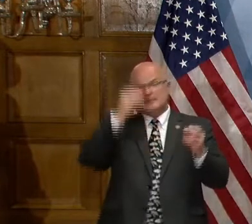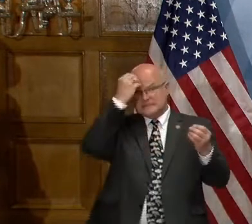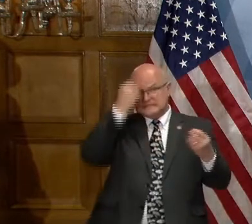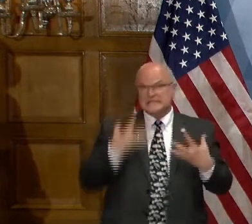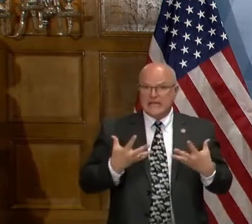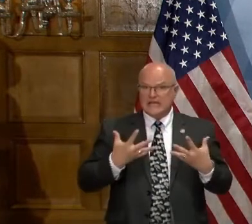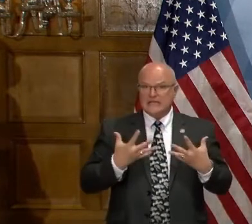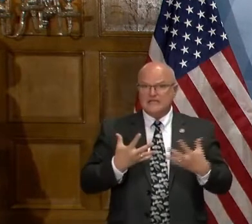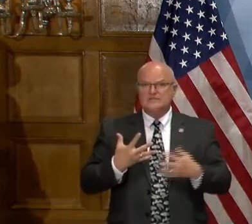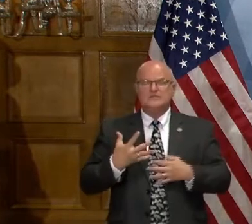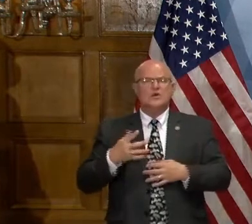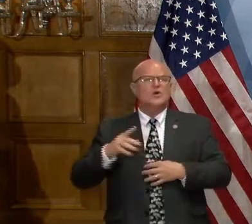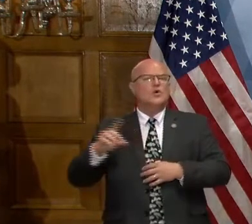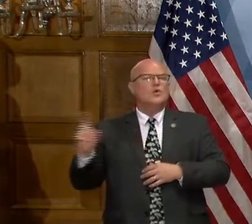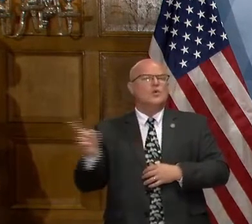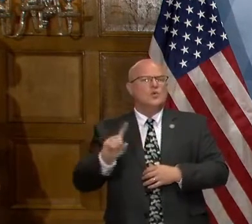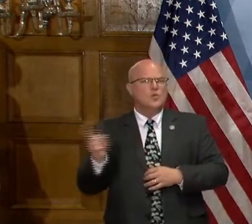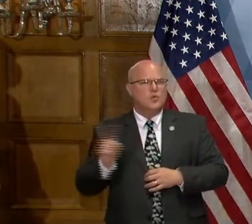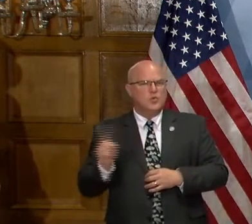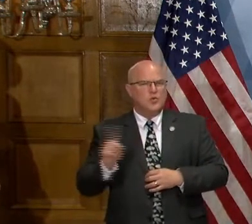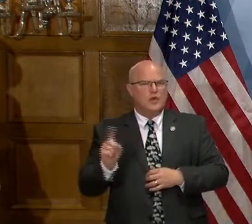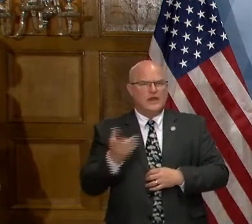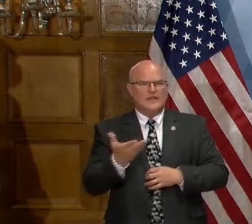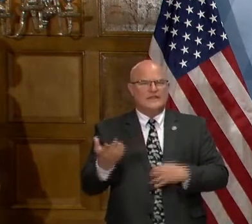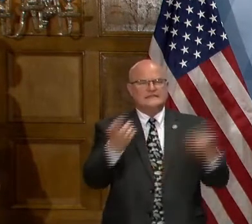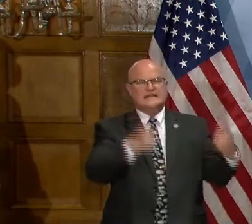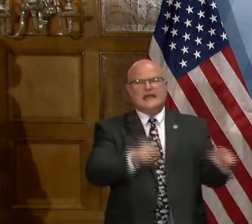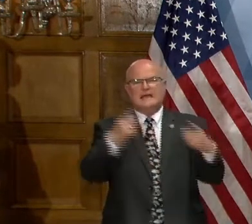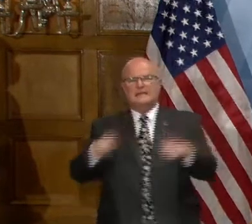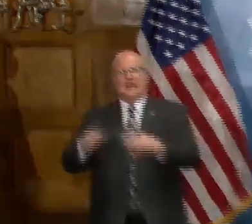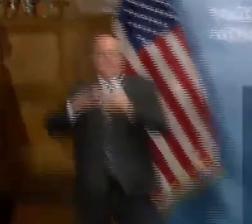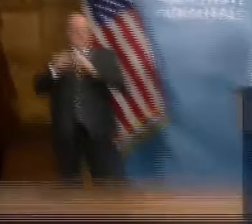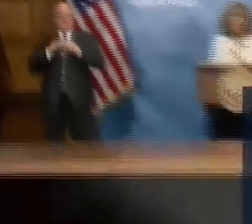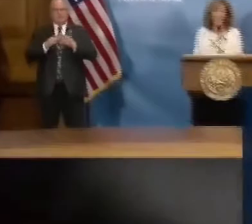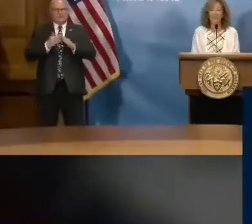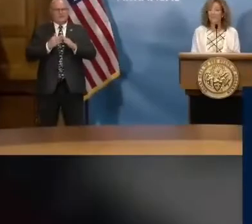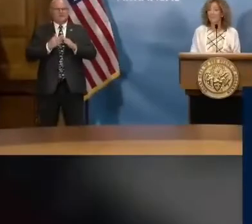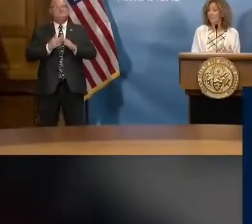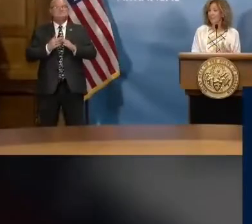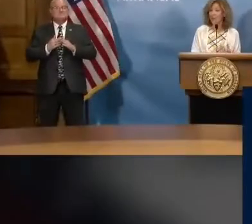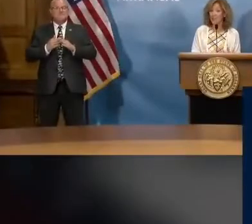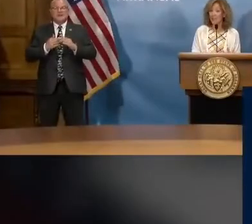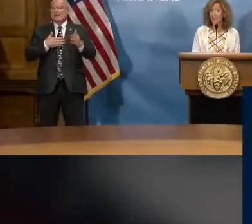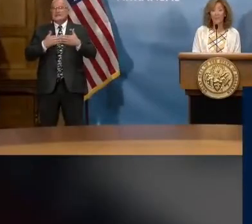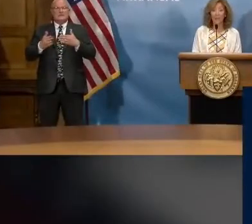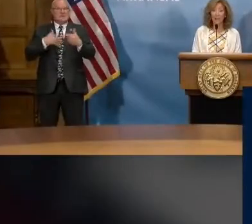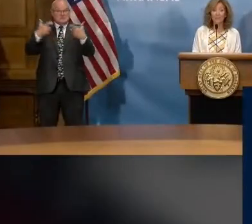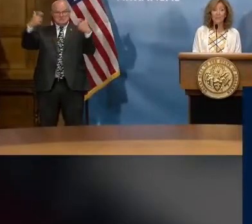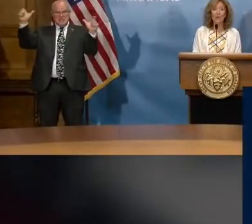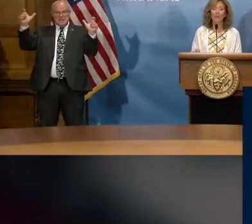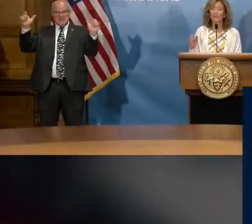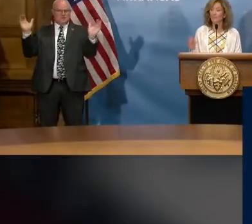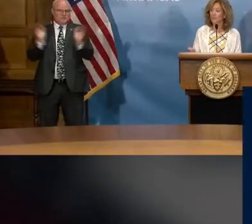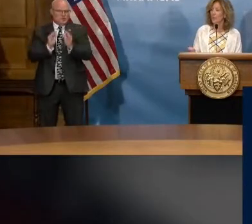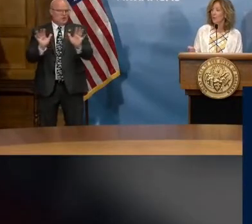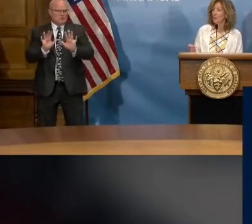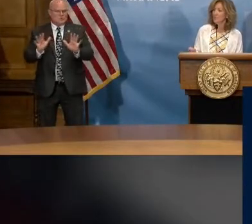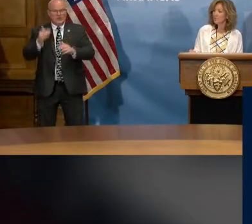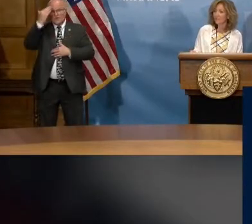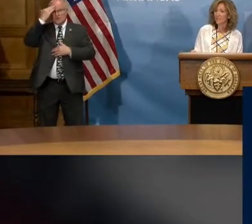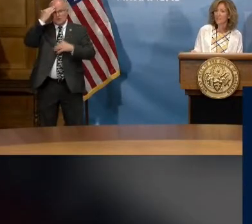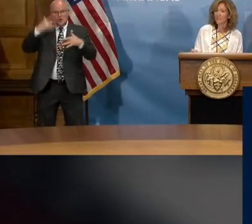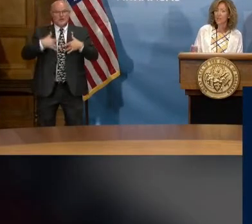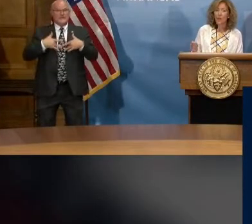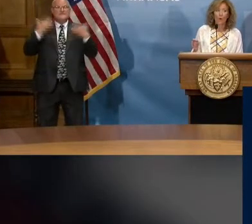us where things were going to be happening in the community. We told them that it doesn't matter how big or how small, if you know